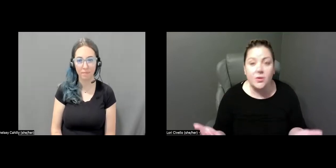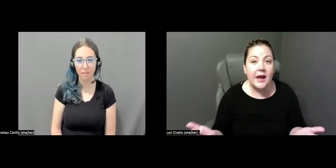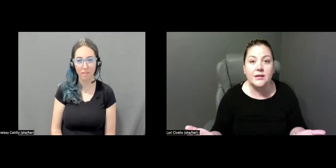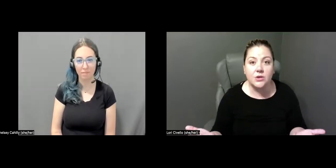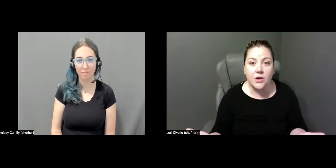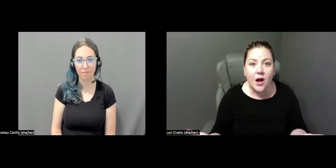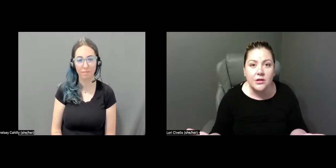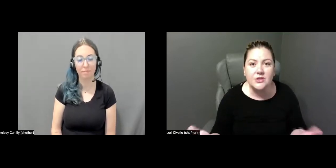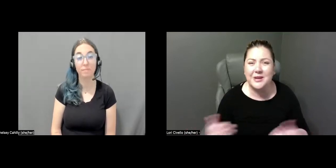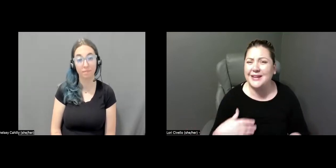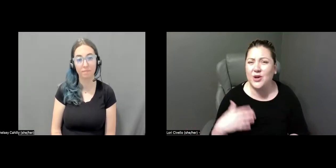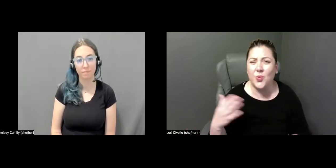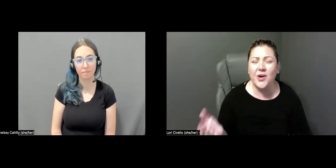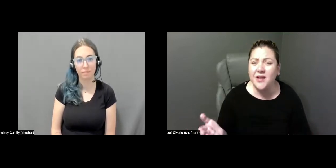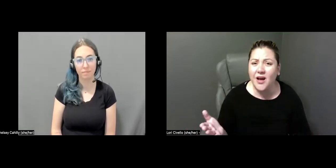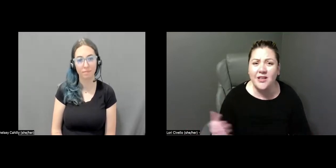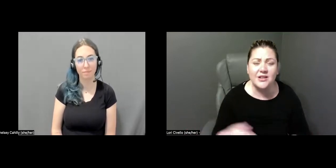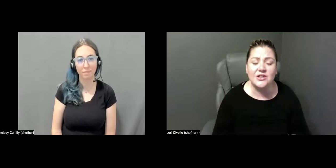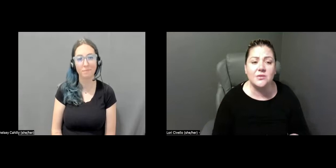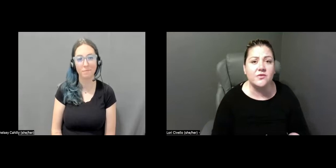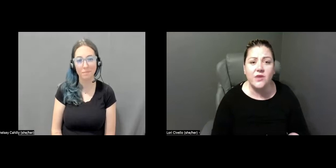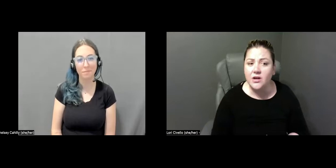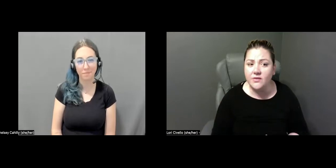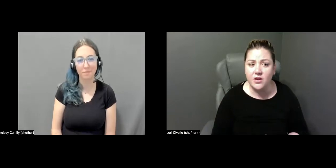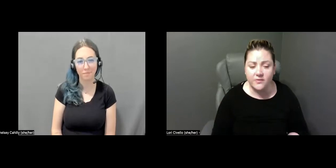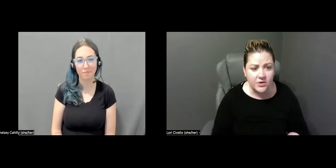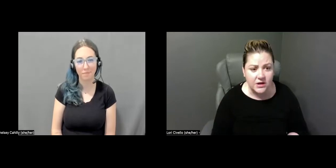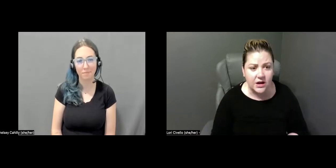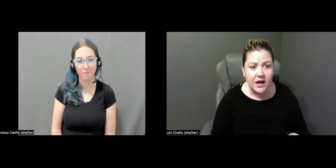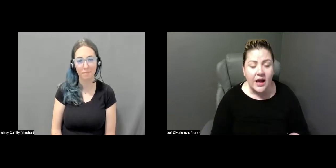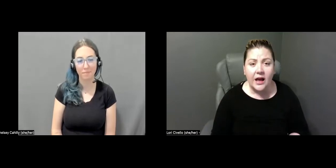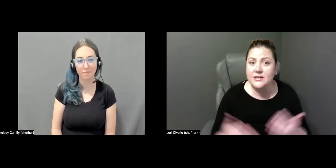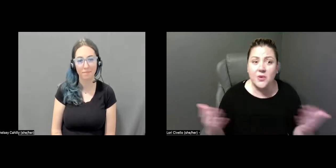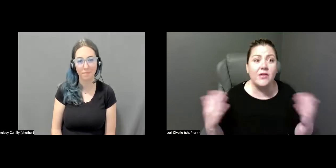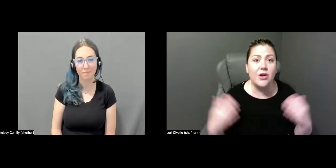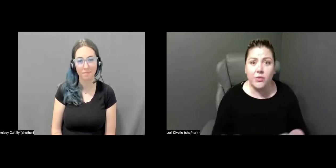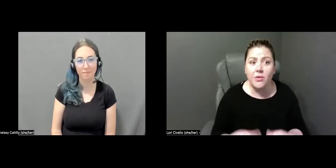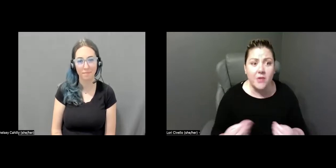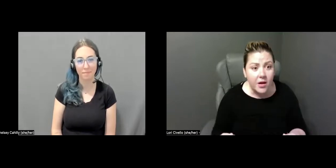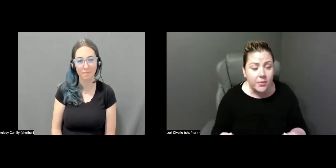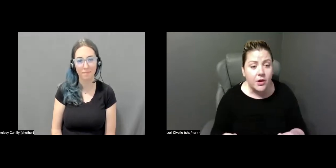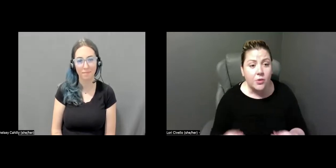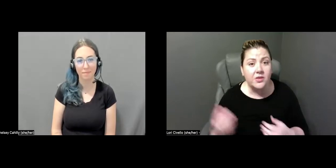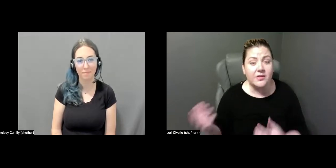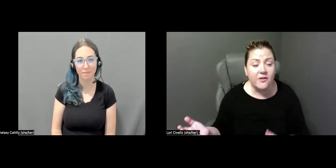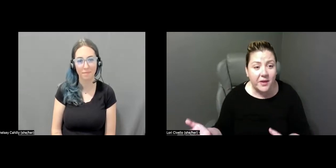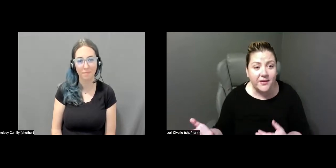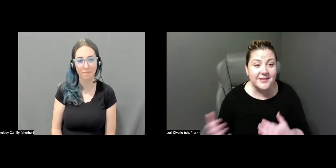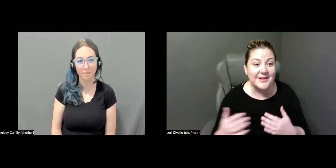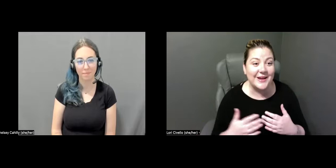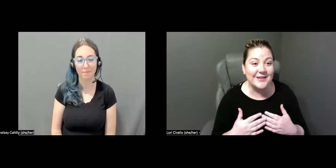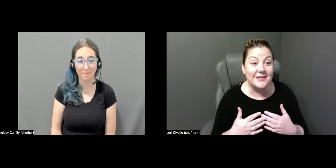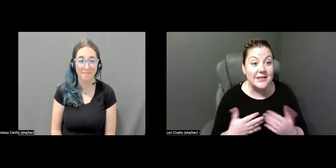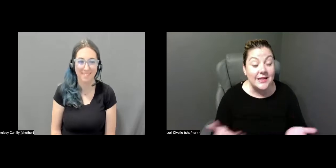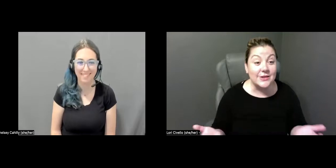I knew I had to go to college, but I didn't know what college. It was very, very confusing. And so, having grown up with deaf